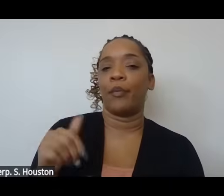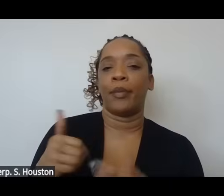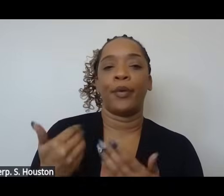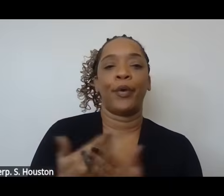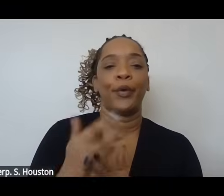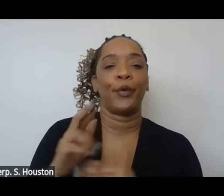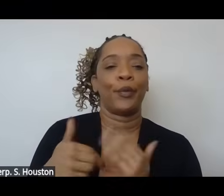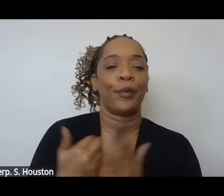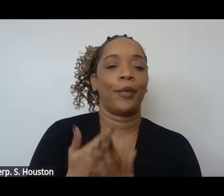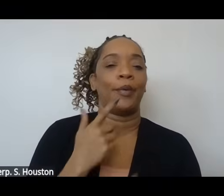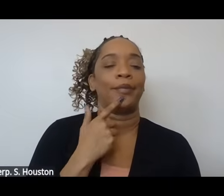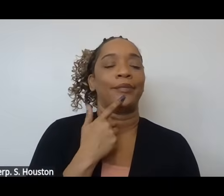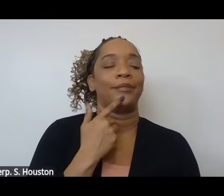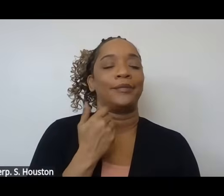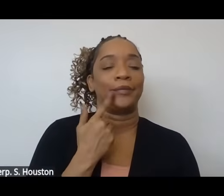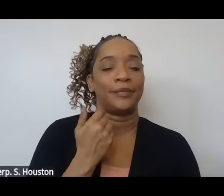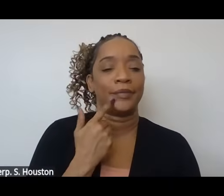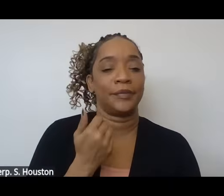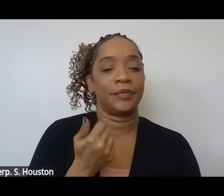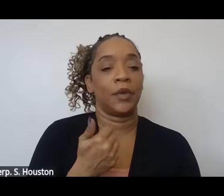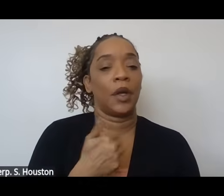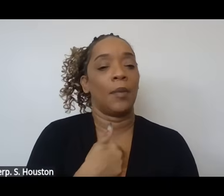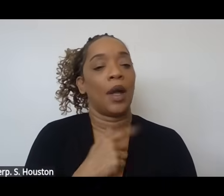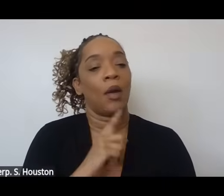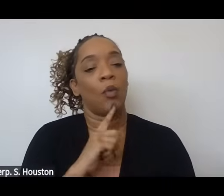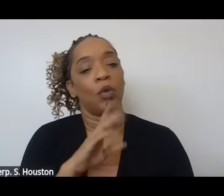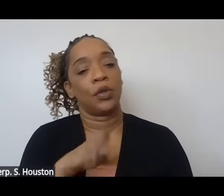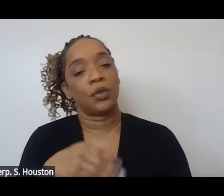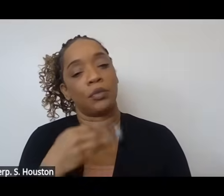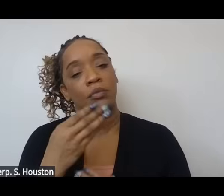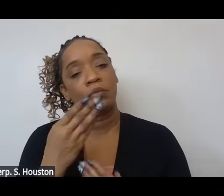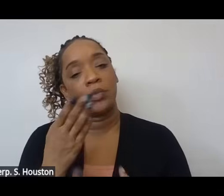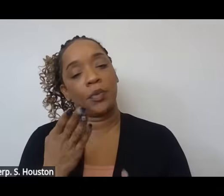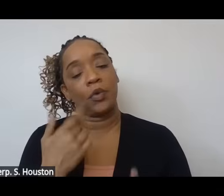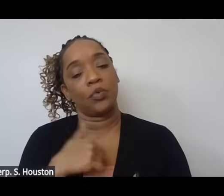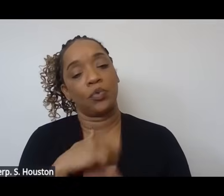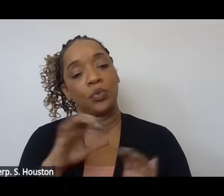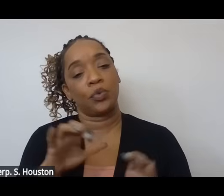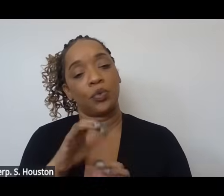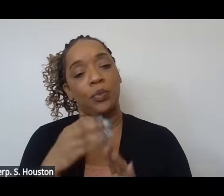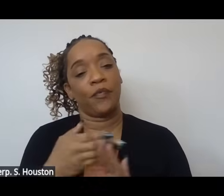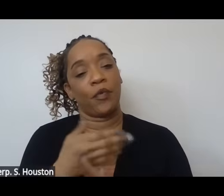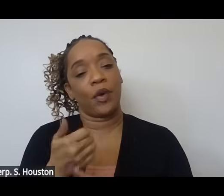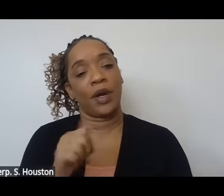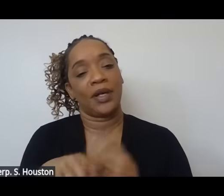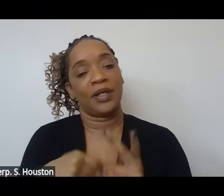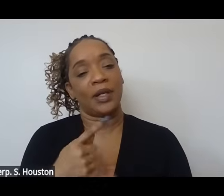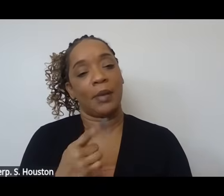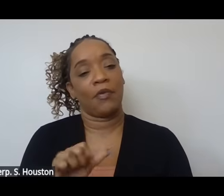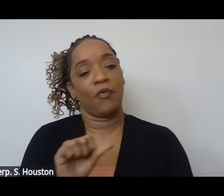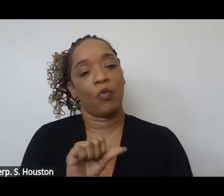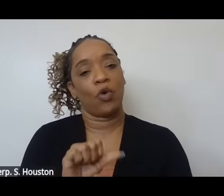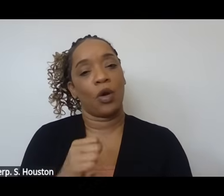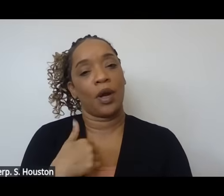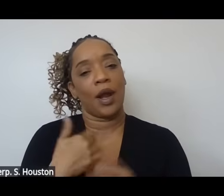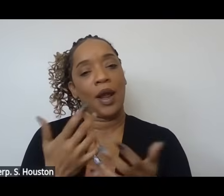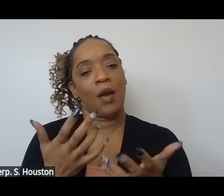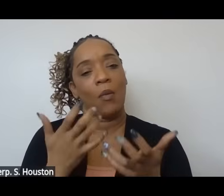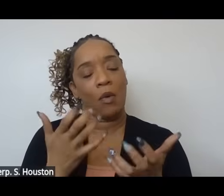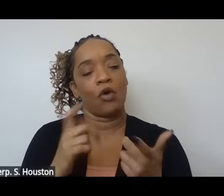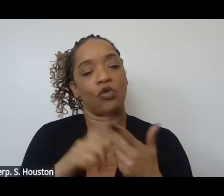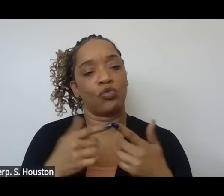propose before we do any sort of work is, I would prefer an opportunity to chew on this.